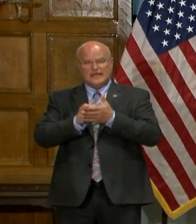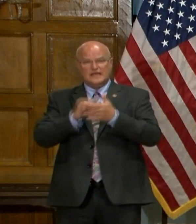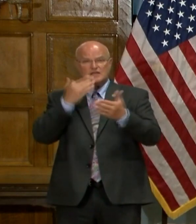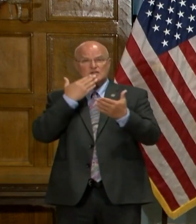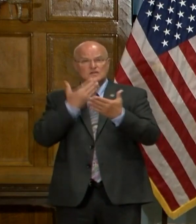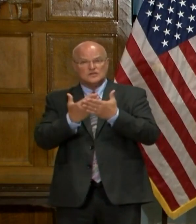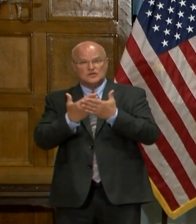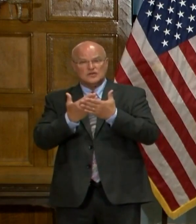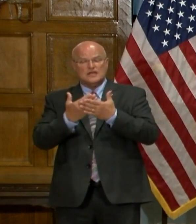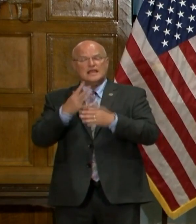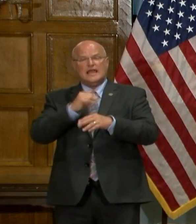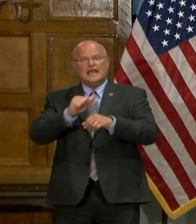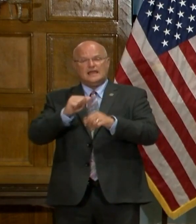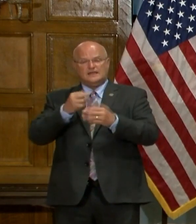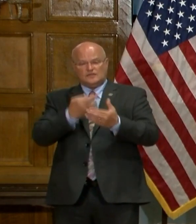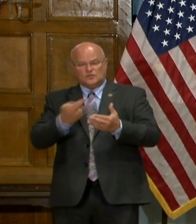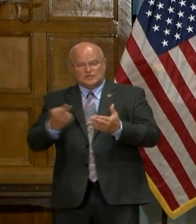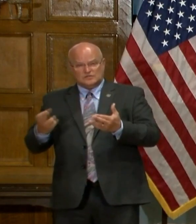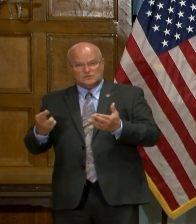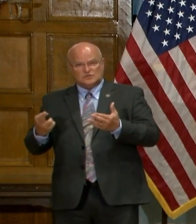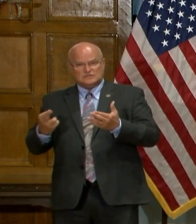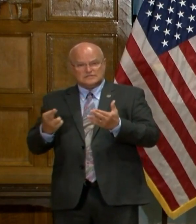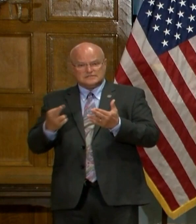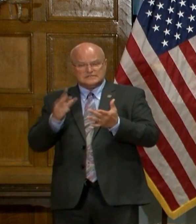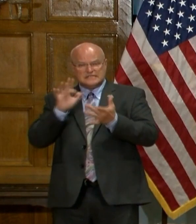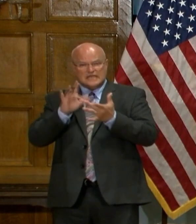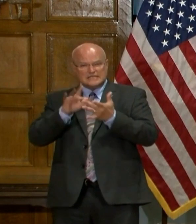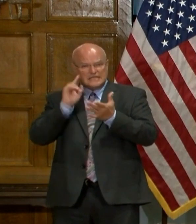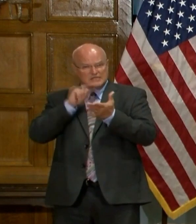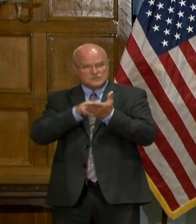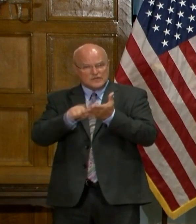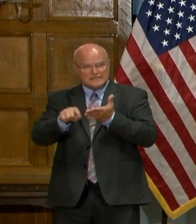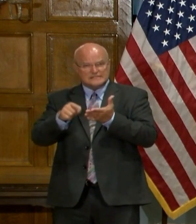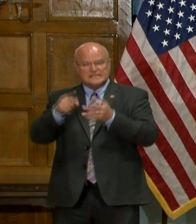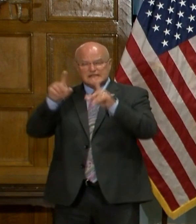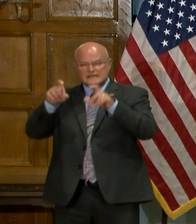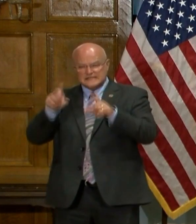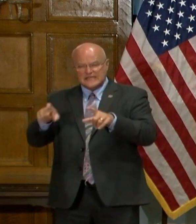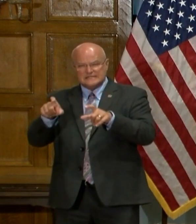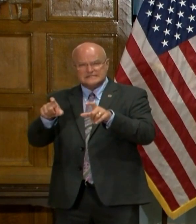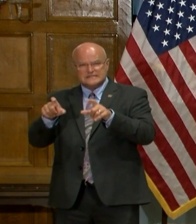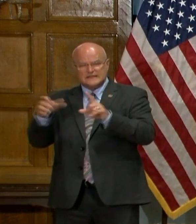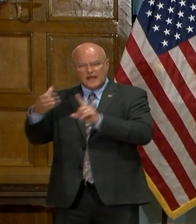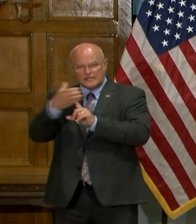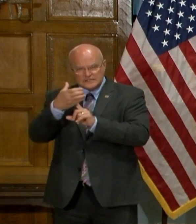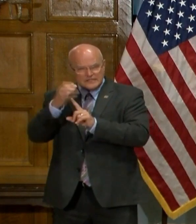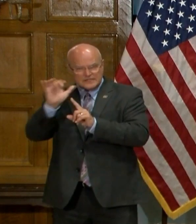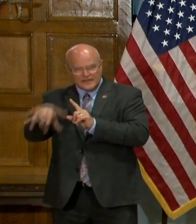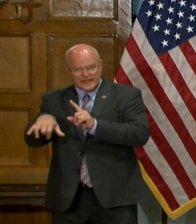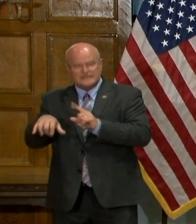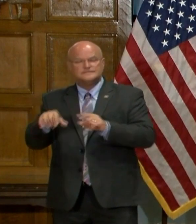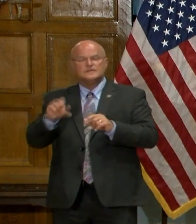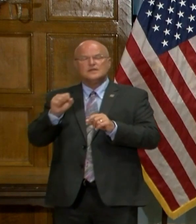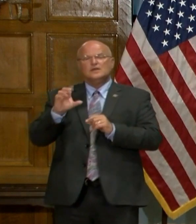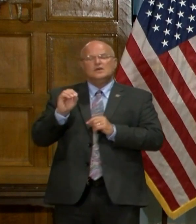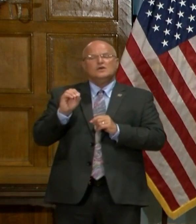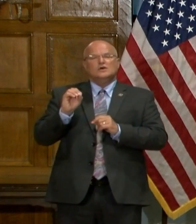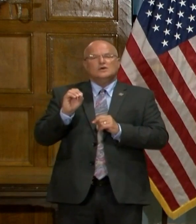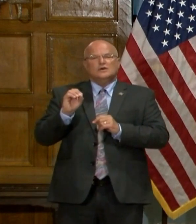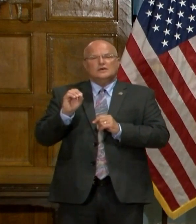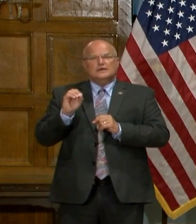effectively. We have to put the resources into the contact tracing, the testing, and the isolation. And